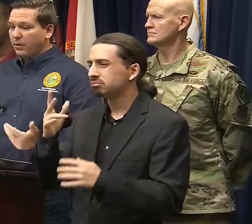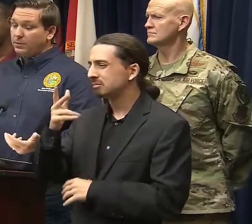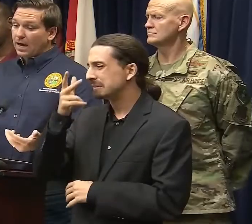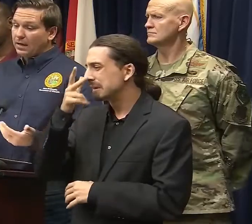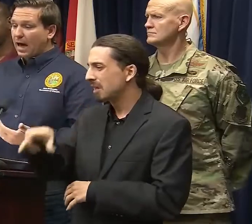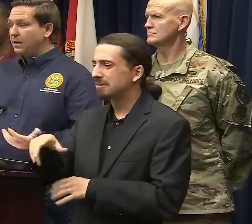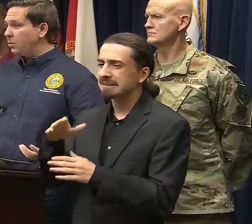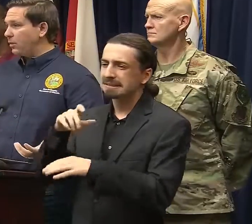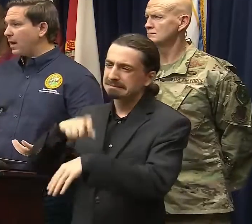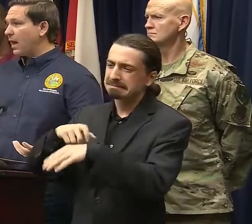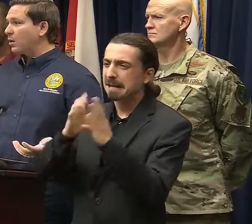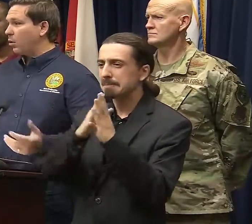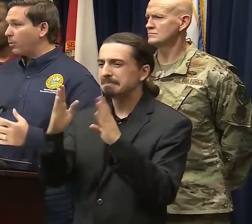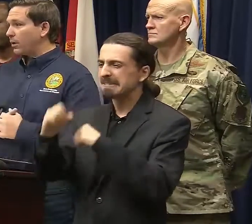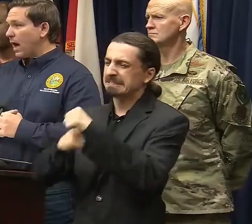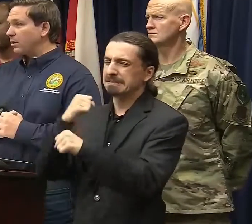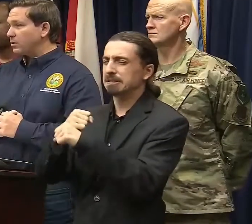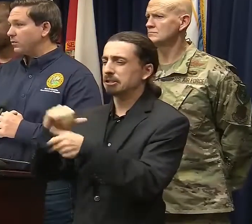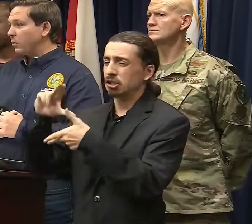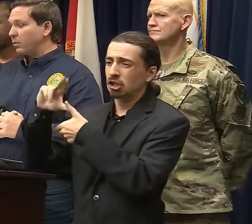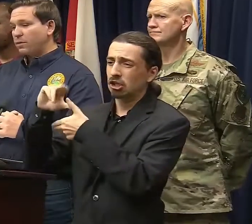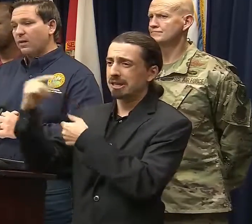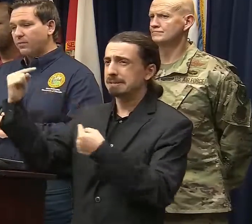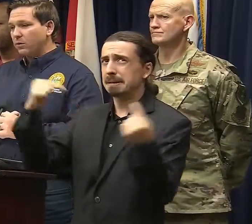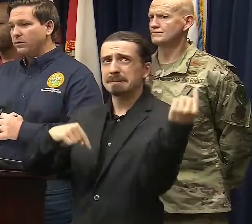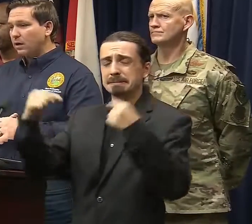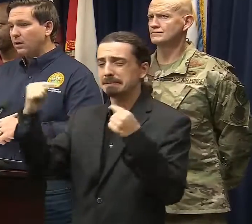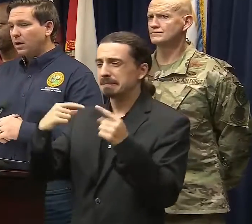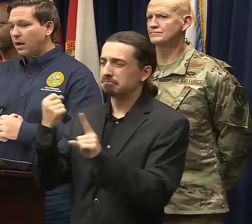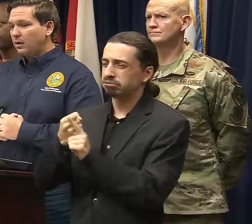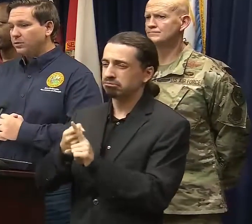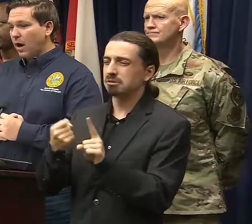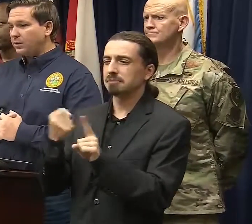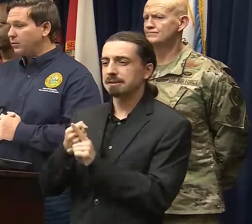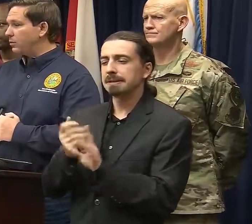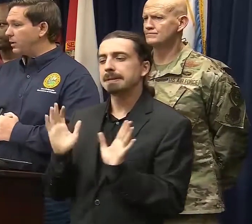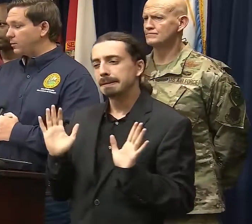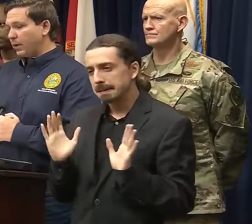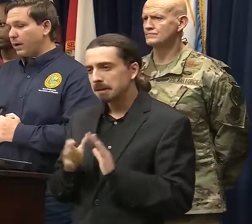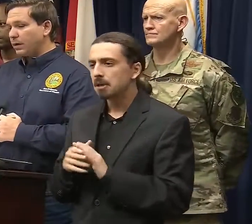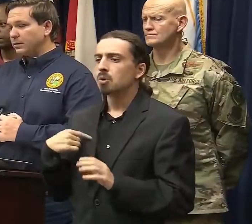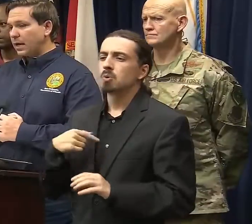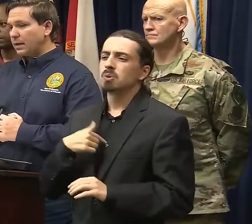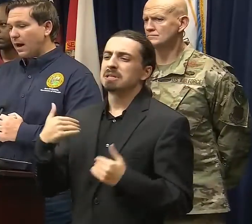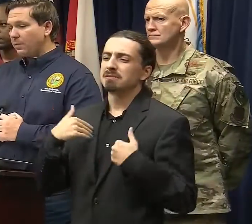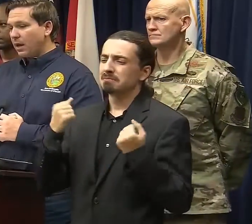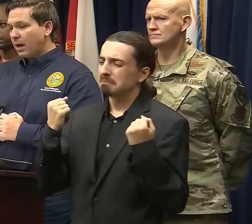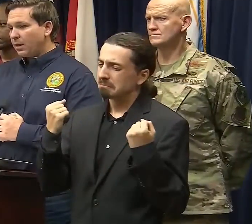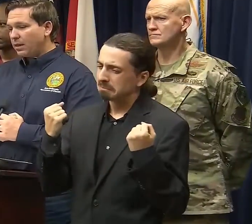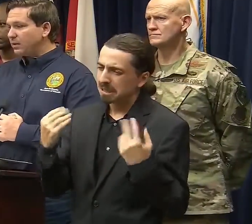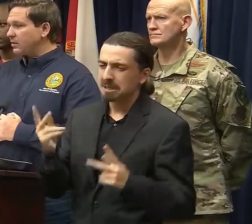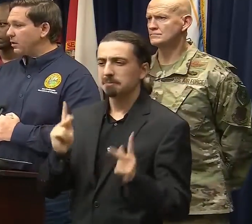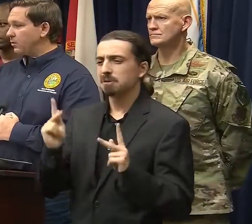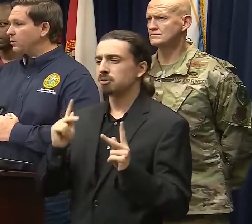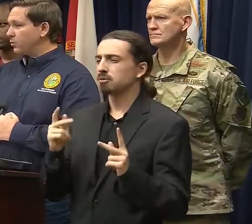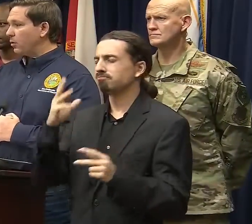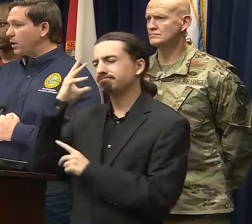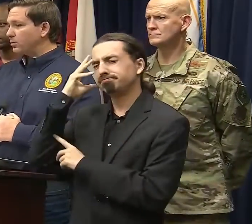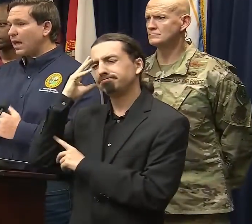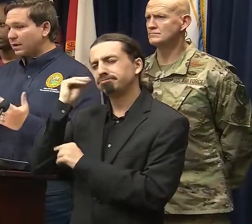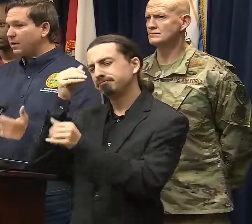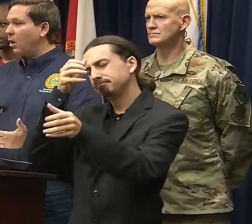The flip side of that is we've got a lot of corporate knowledge in Florida. We've got folks that are tried, true, and experienced, and this isn't their